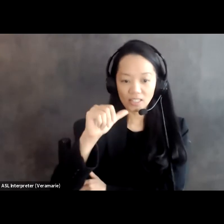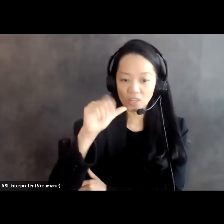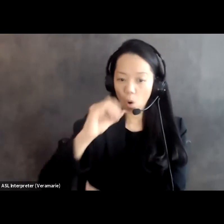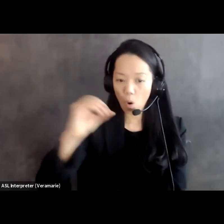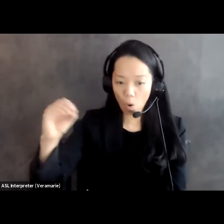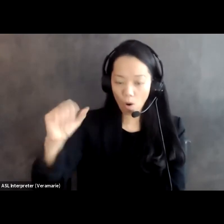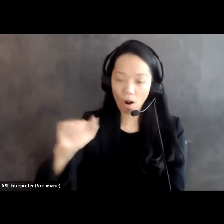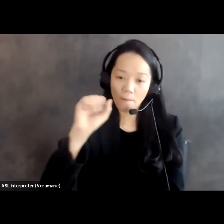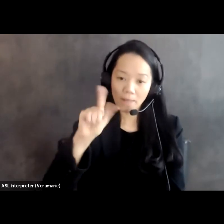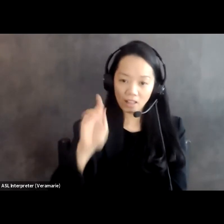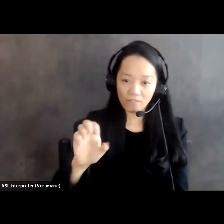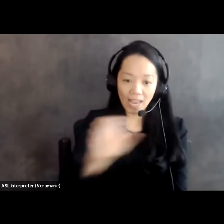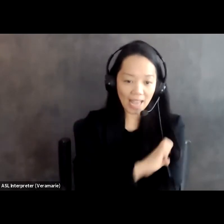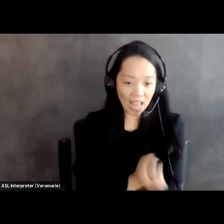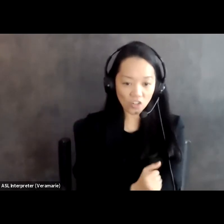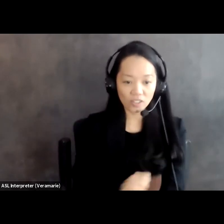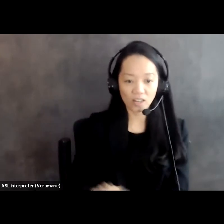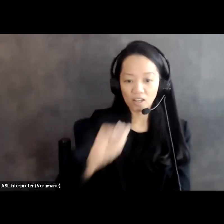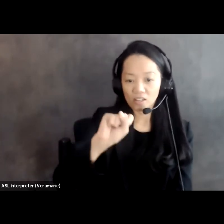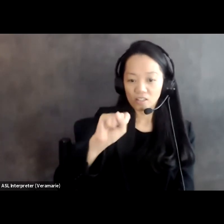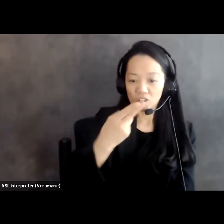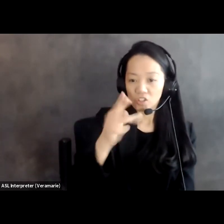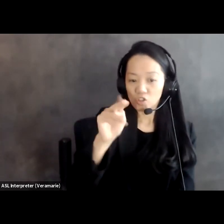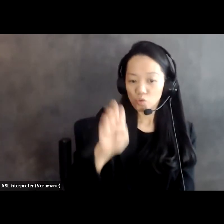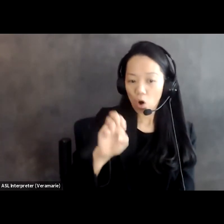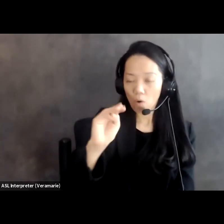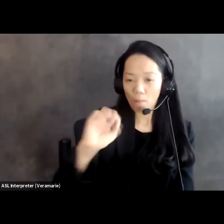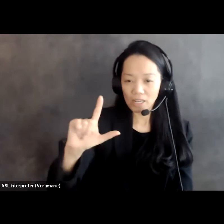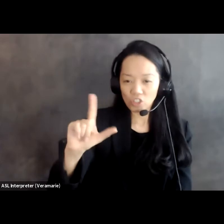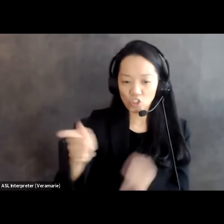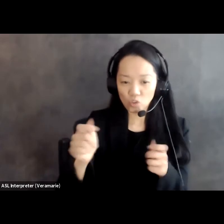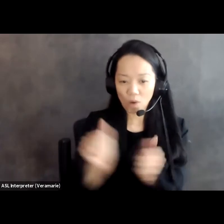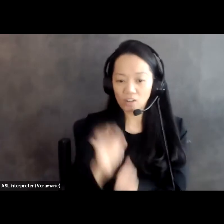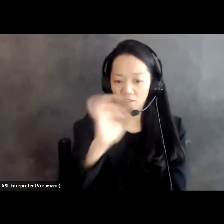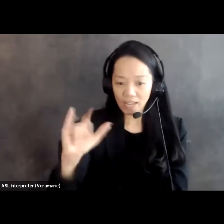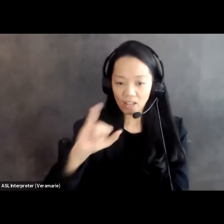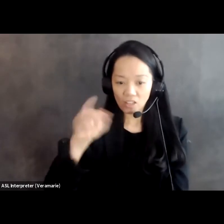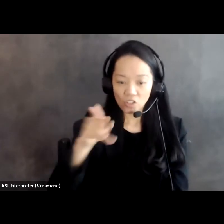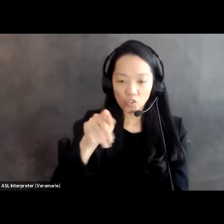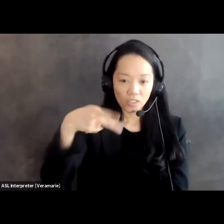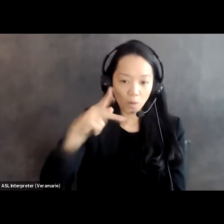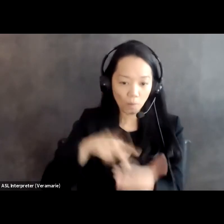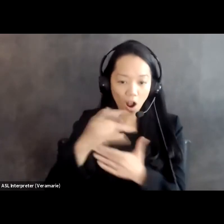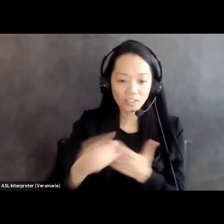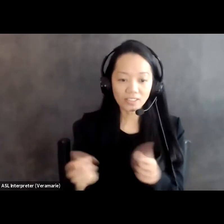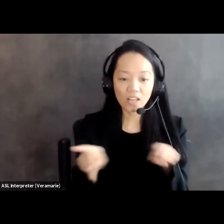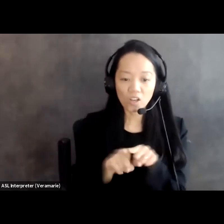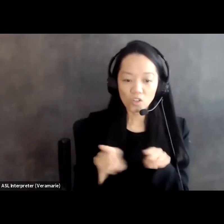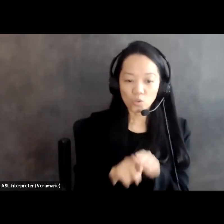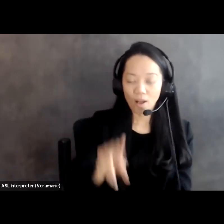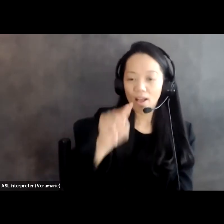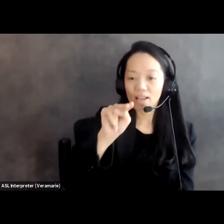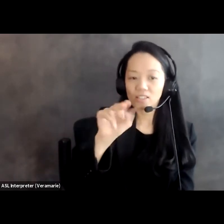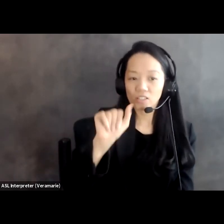and Sharon Mitchell, Director of the Illinois Justice Project, as well as Nushin Hussain, a senior reporter at Chicago